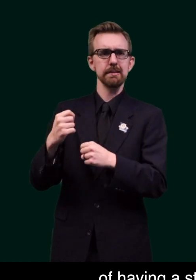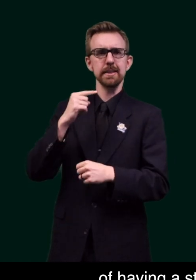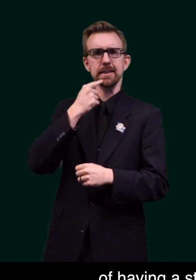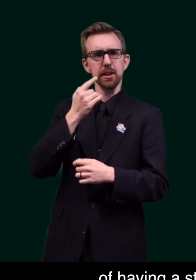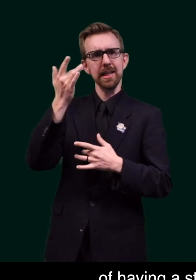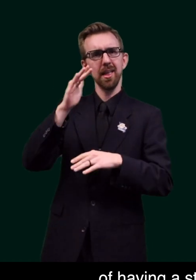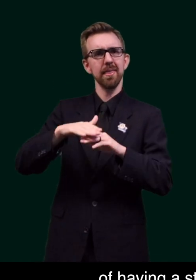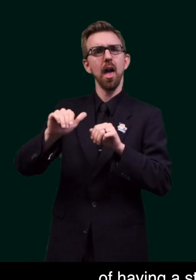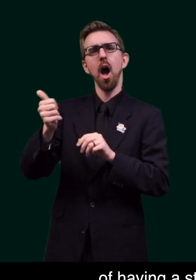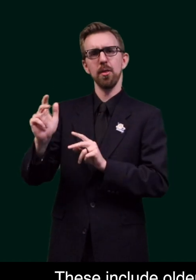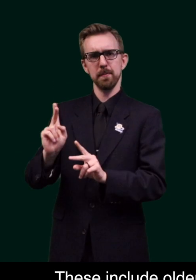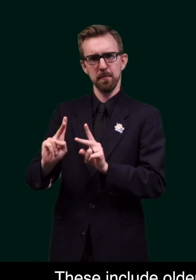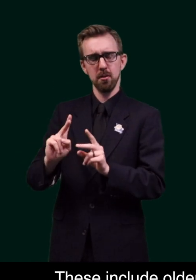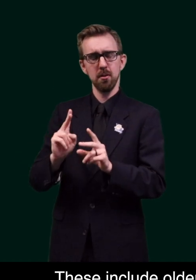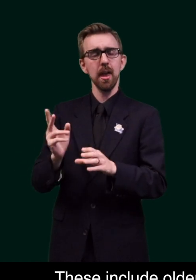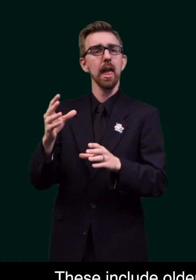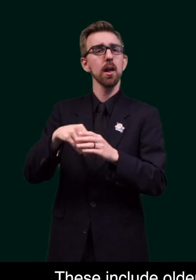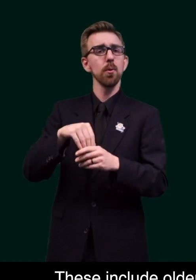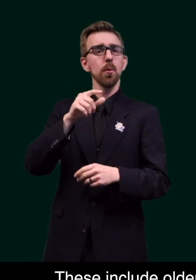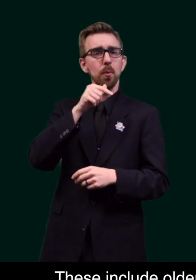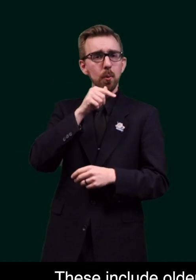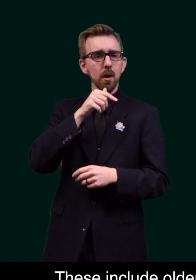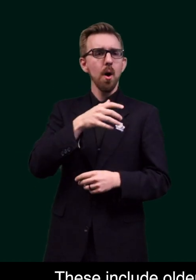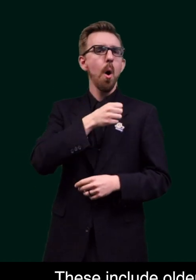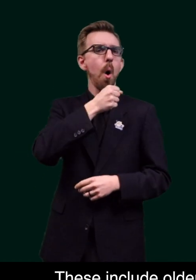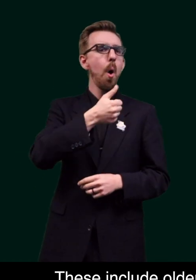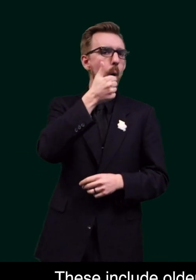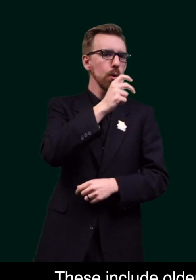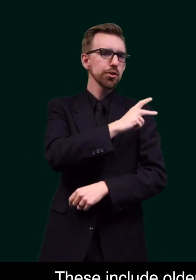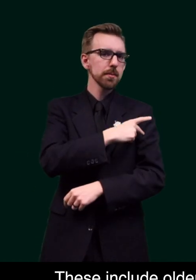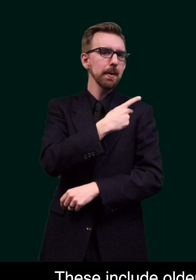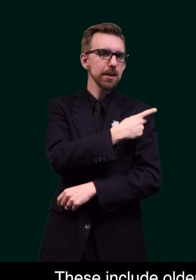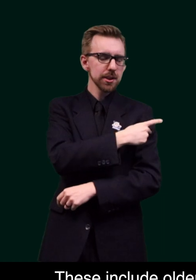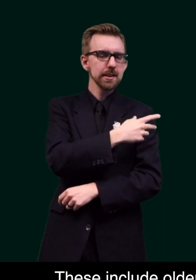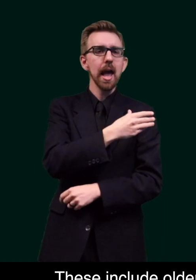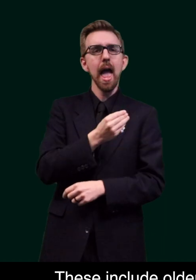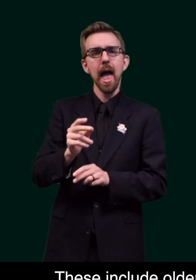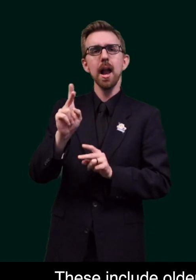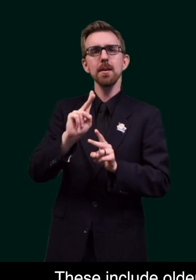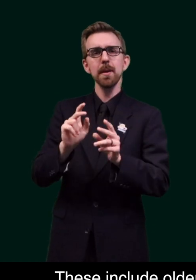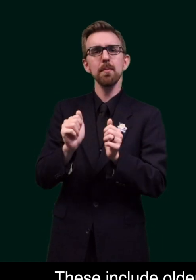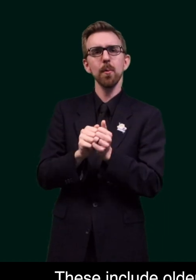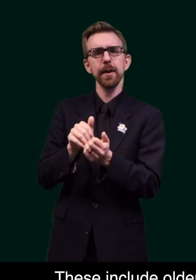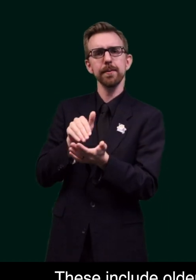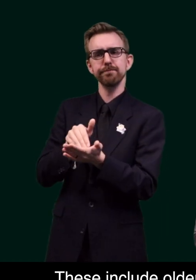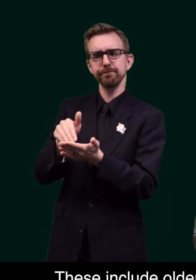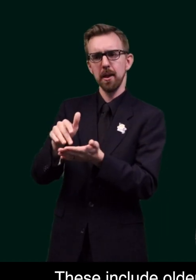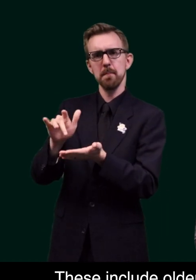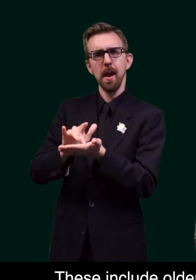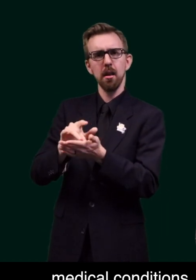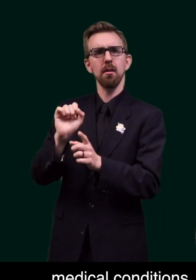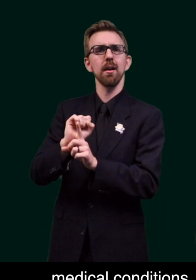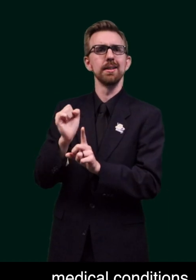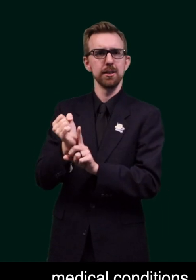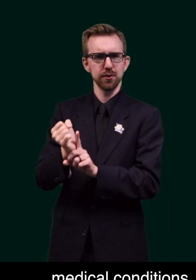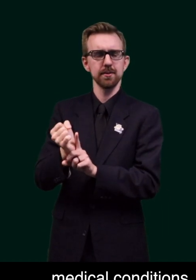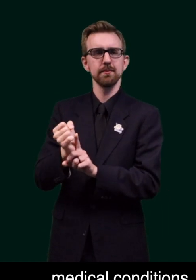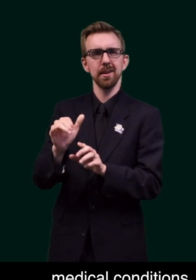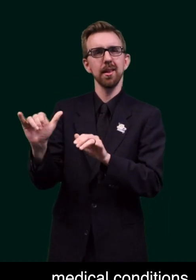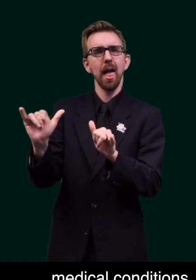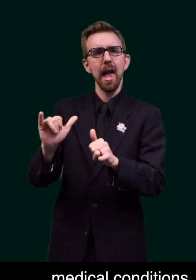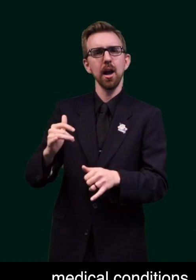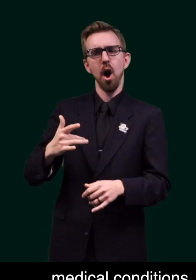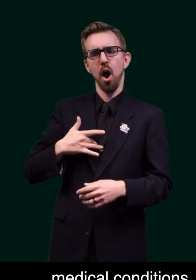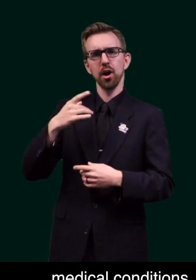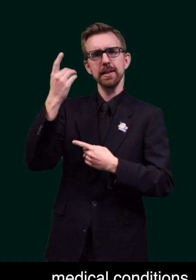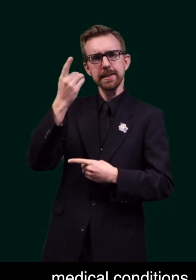others. These include older patients and people with chronic medical conditions such as